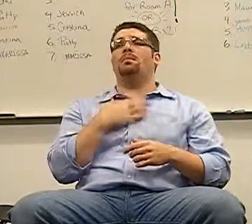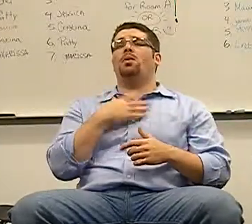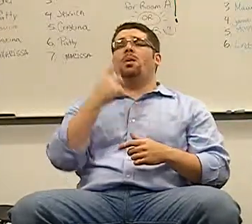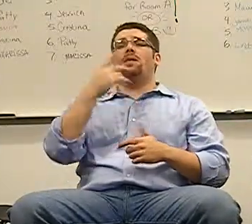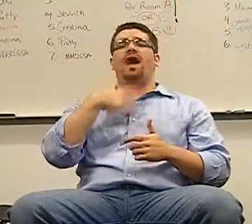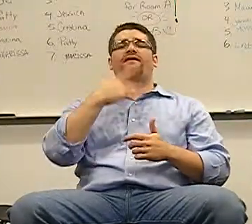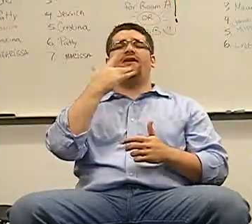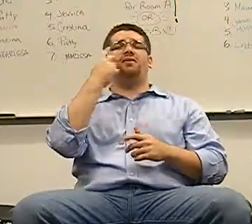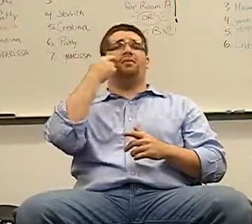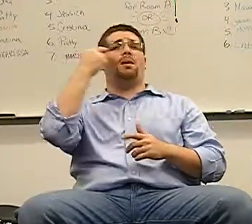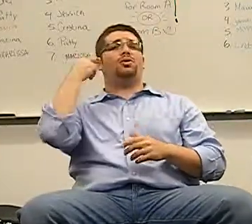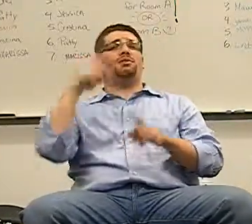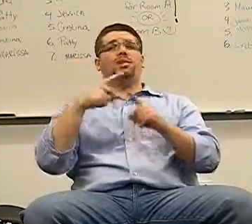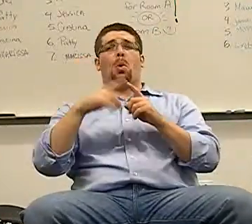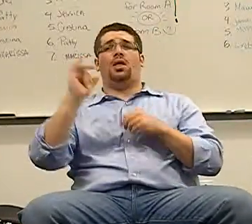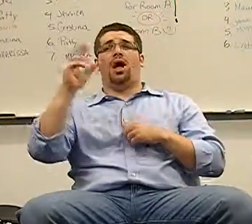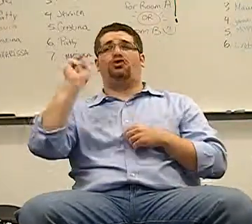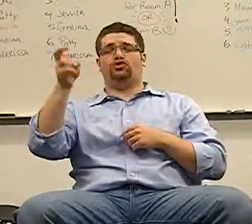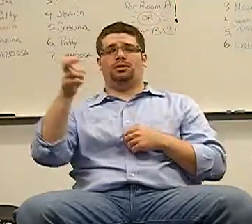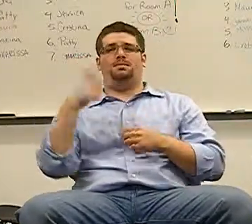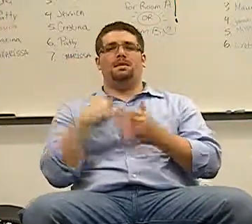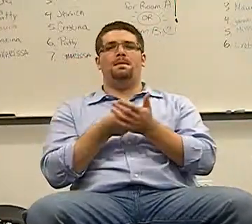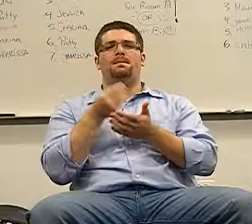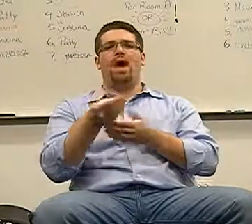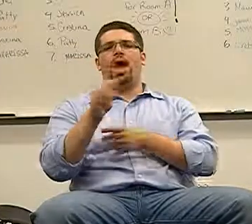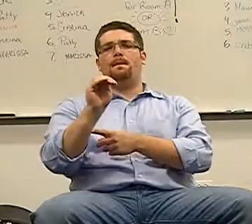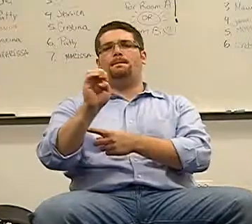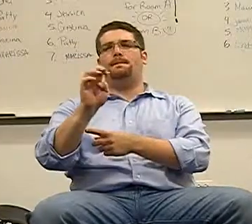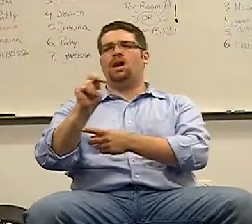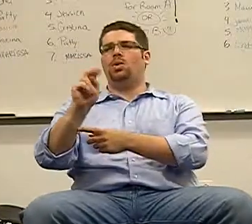For 11 days, we were traveling around on the trip.